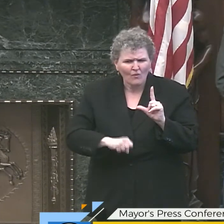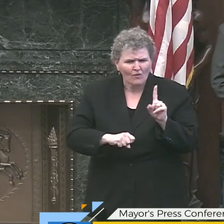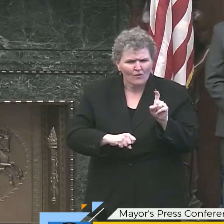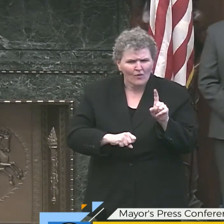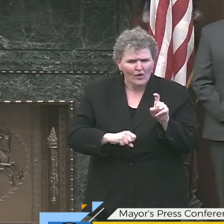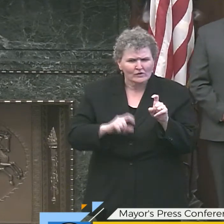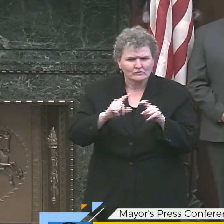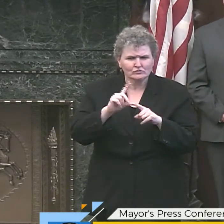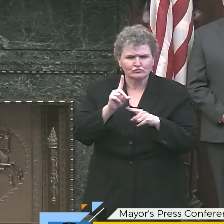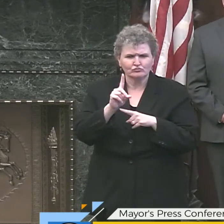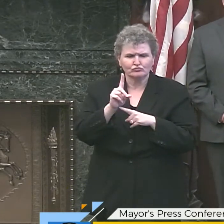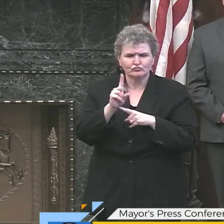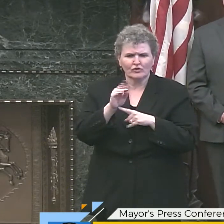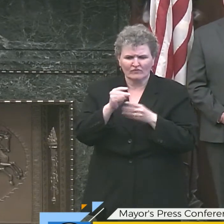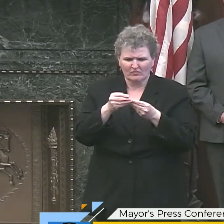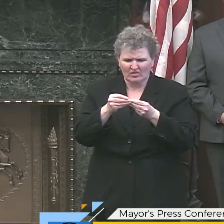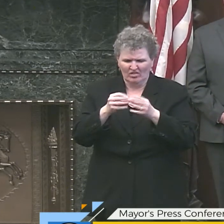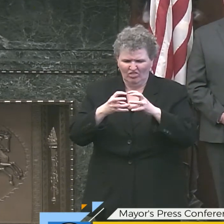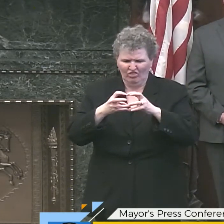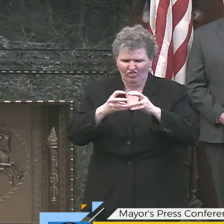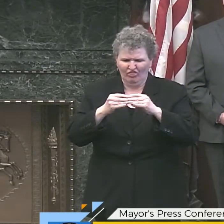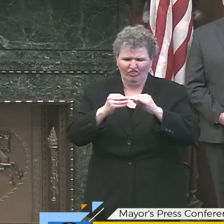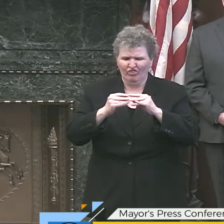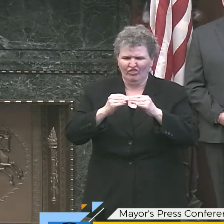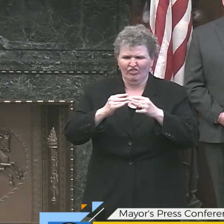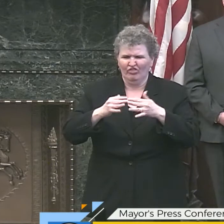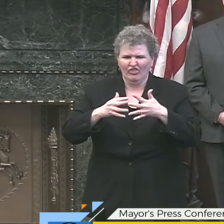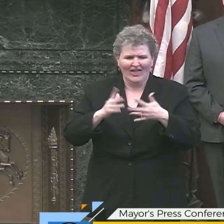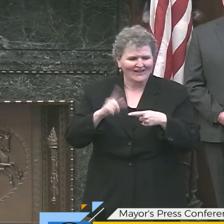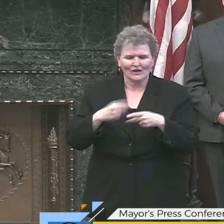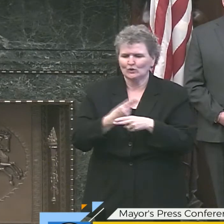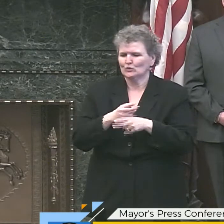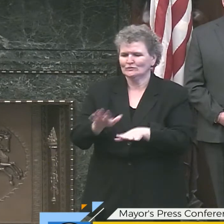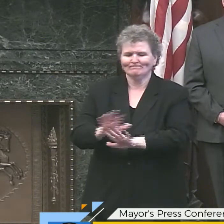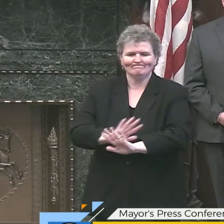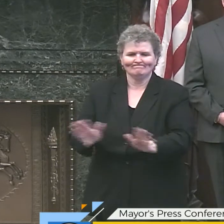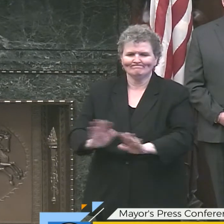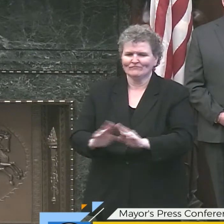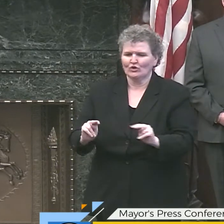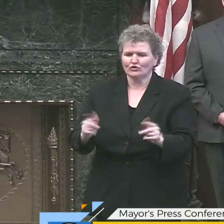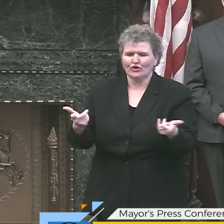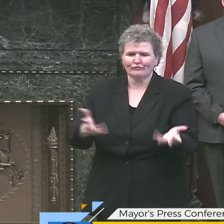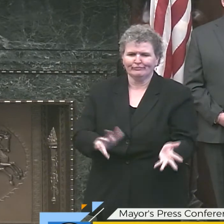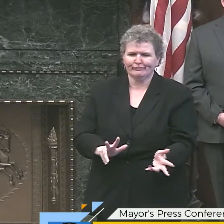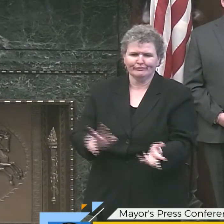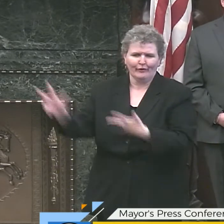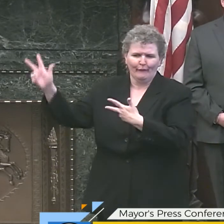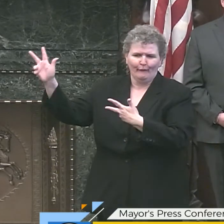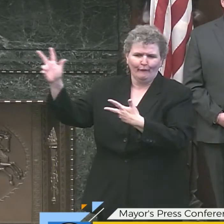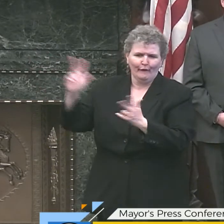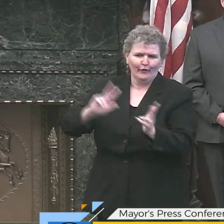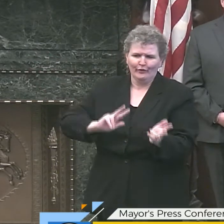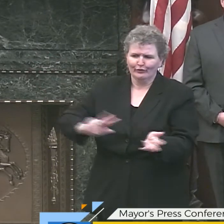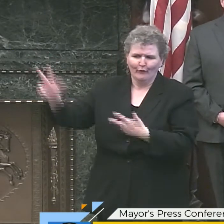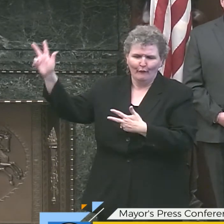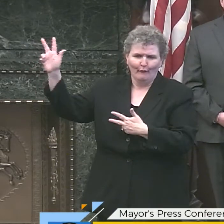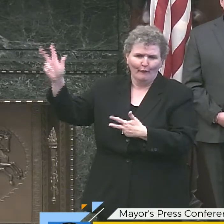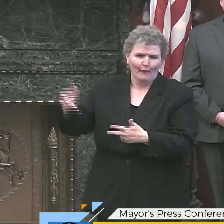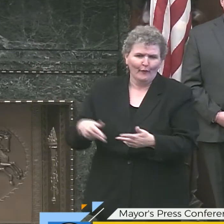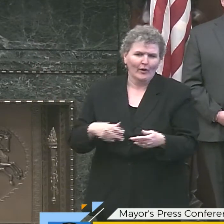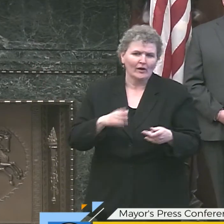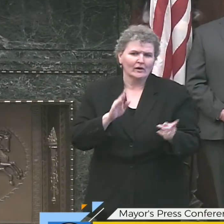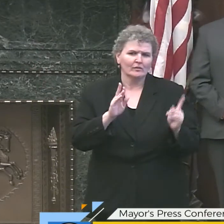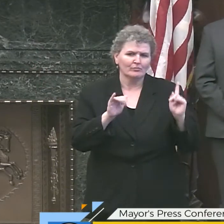so no, we won't be using any masks that had dry rot. Got it. Okay, that's all I have. Thank you. And to be clear,